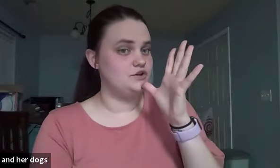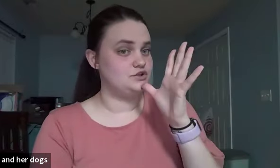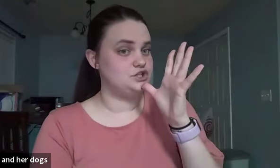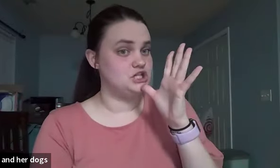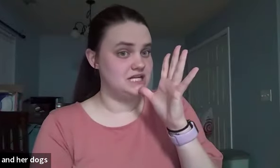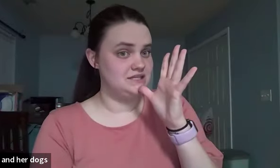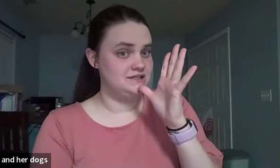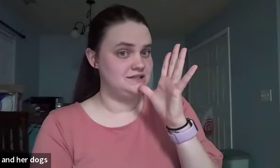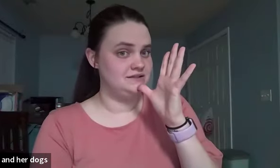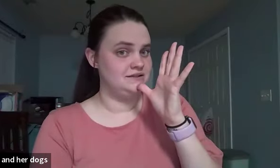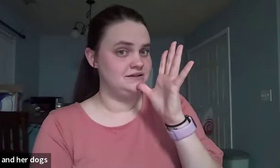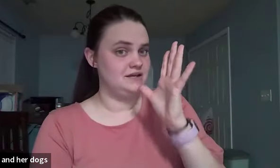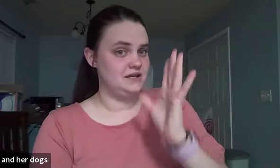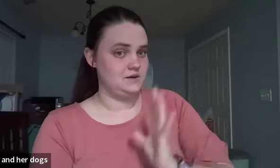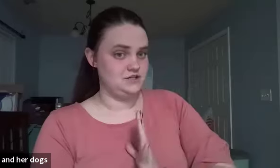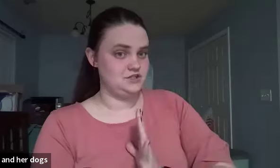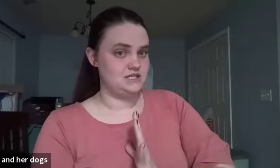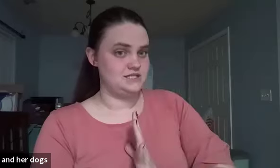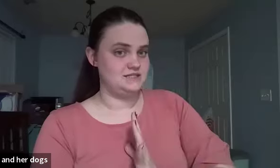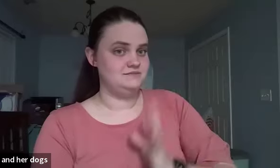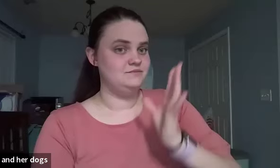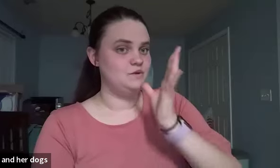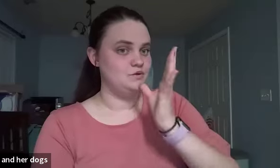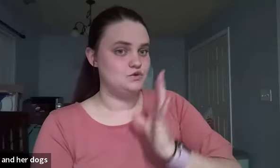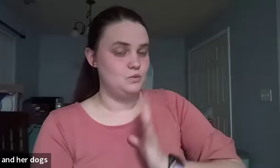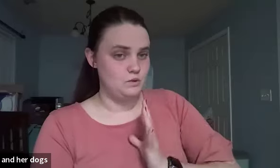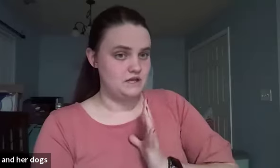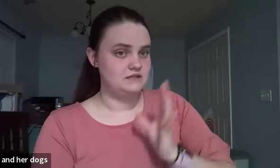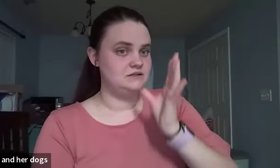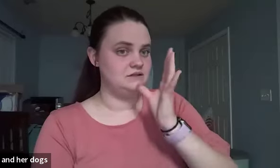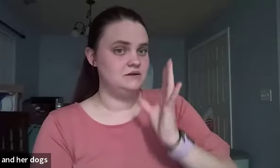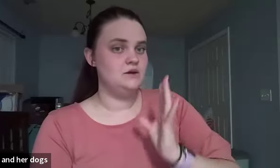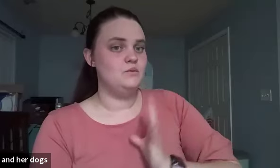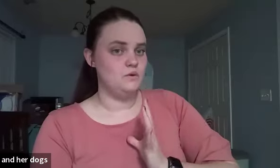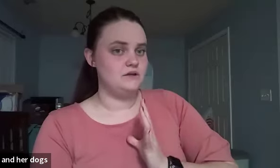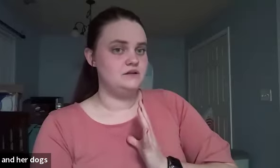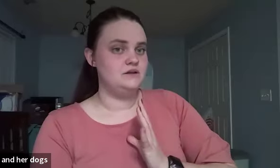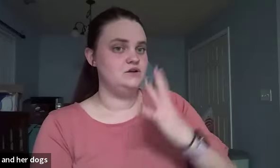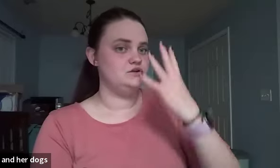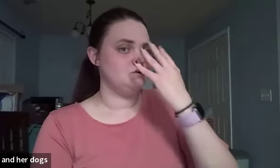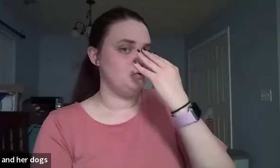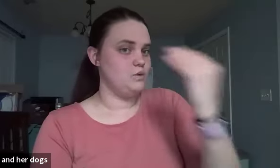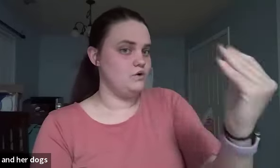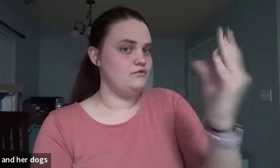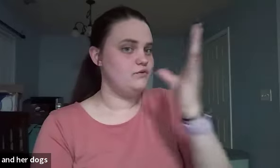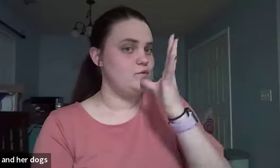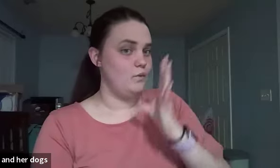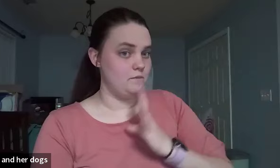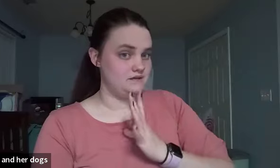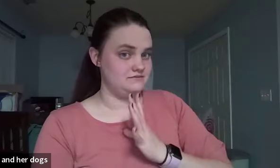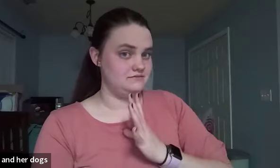on your chin and come to your chest. So woman, woman. So wolf, woman.